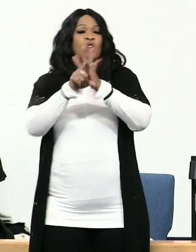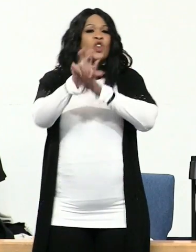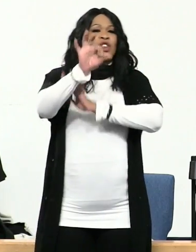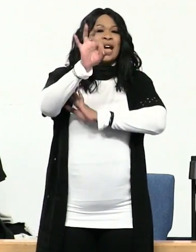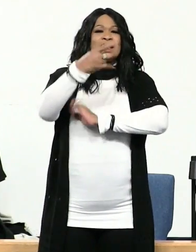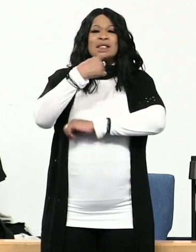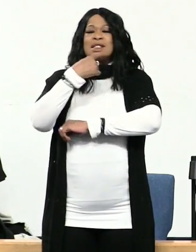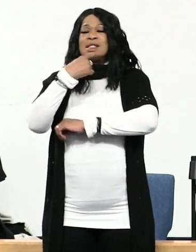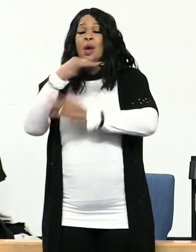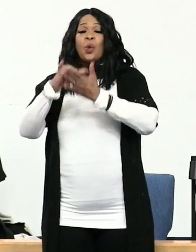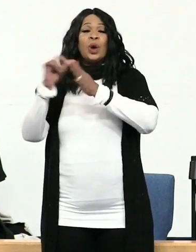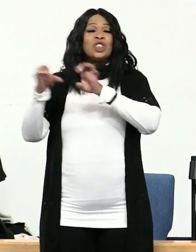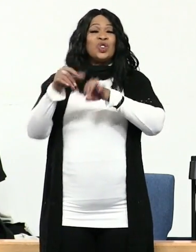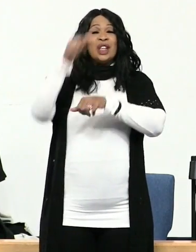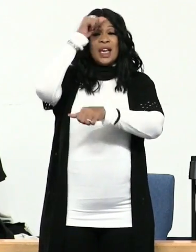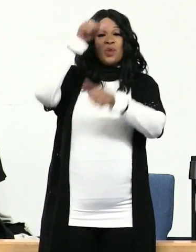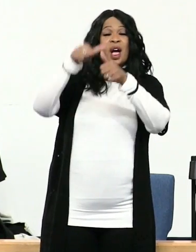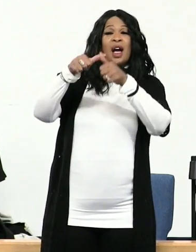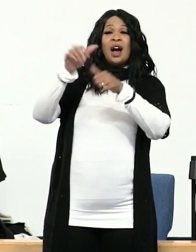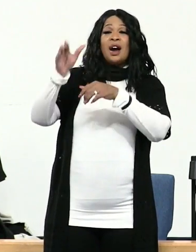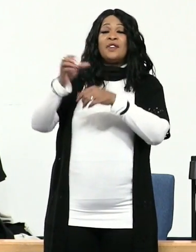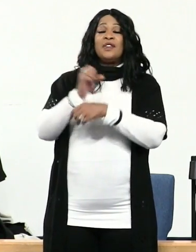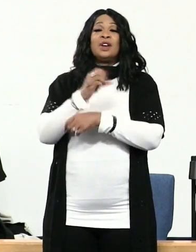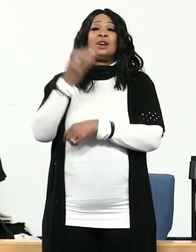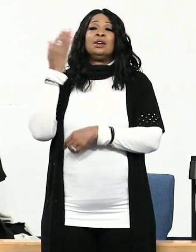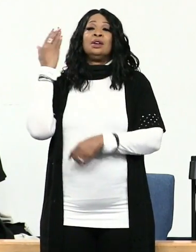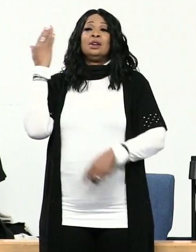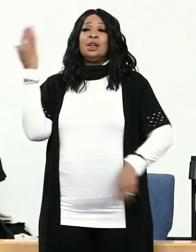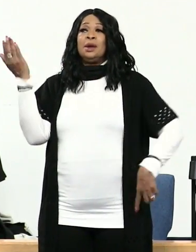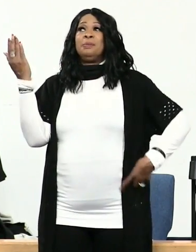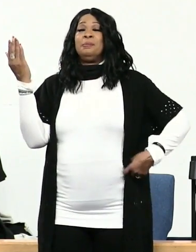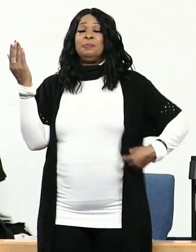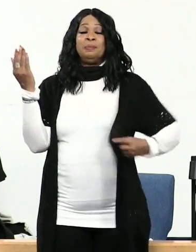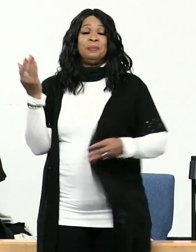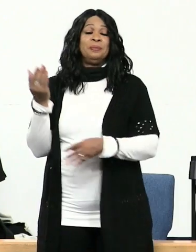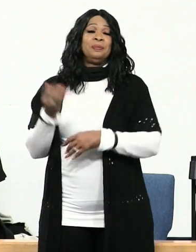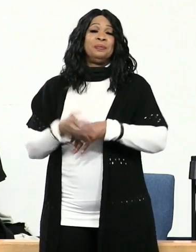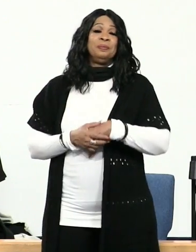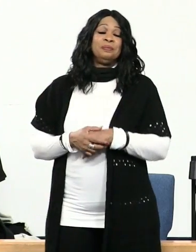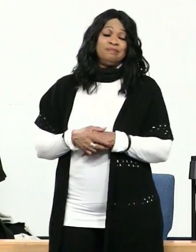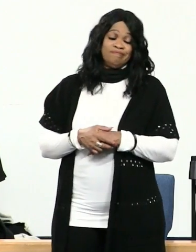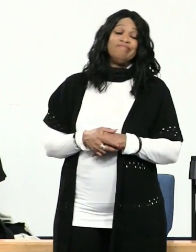do this in remembrance of him.